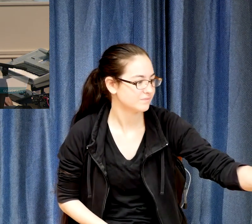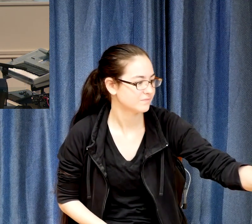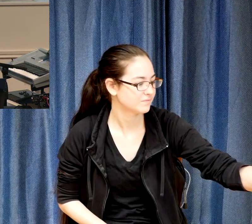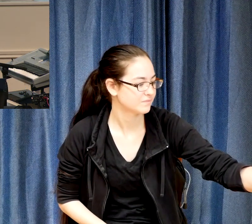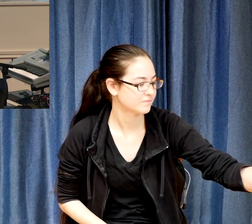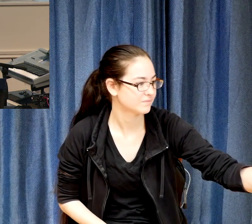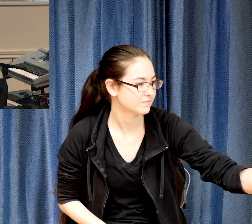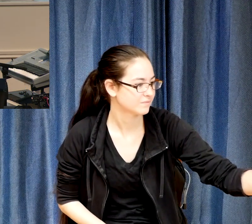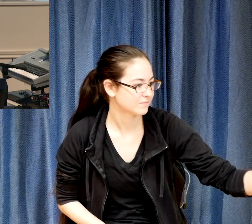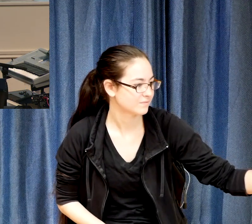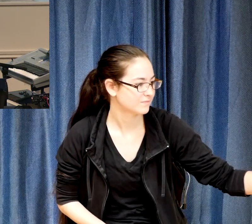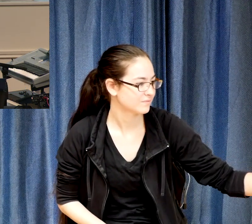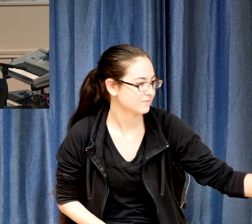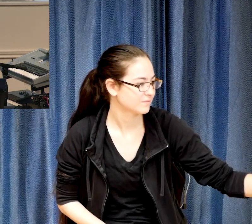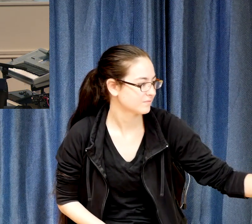Our smiling